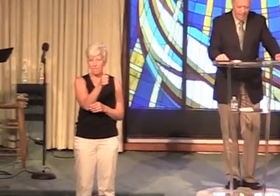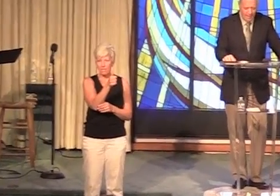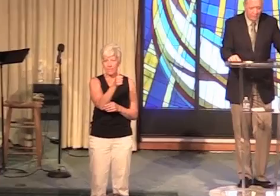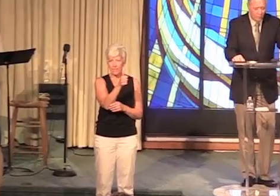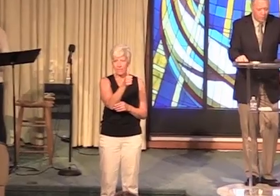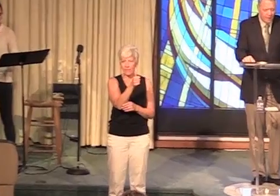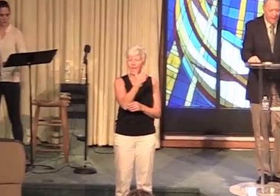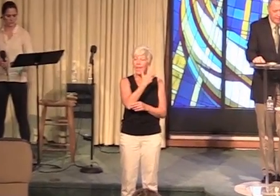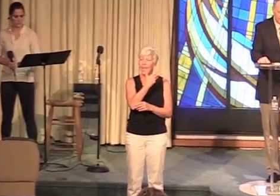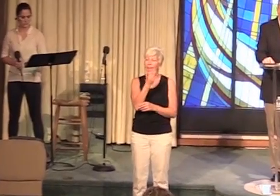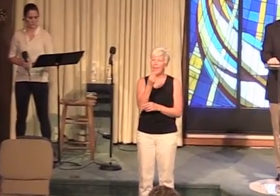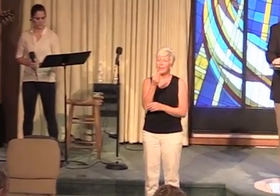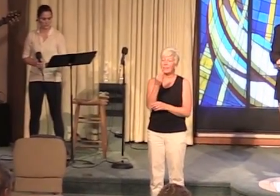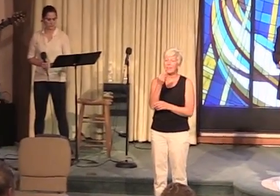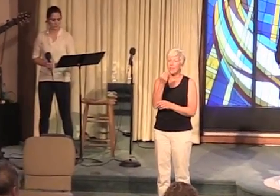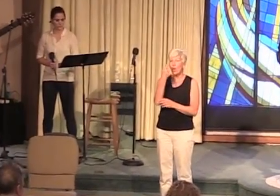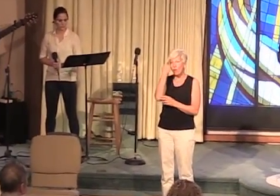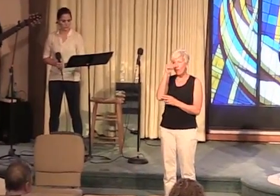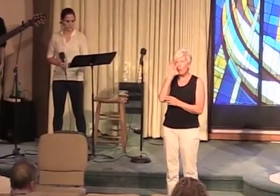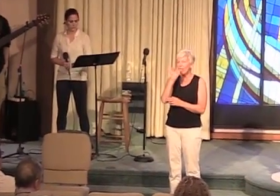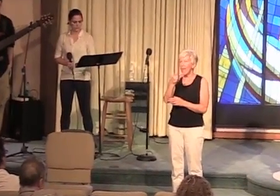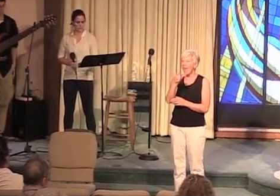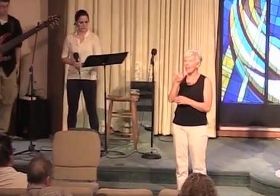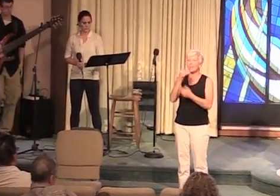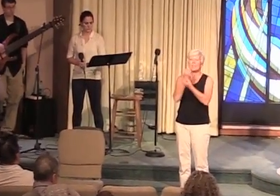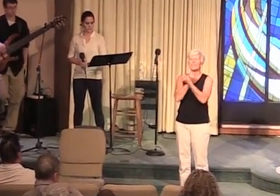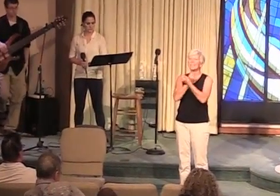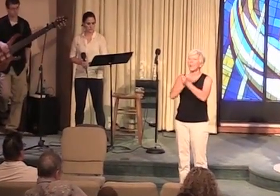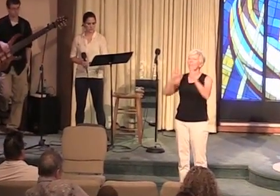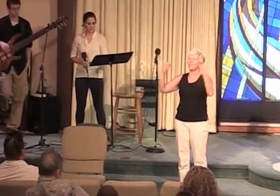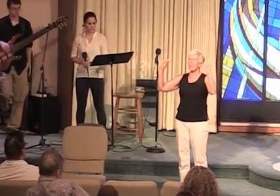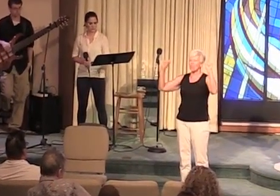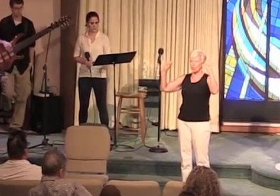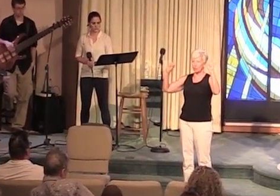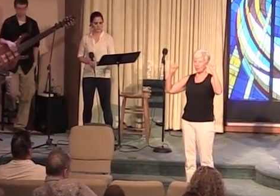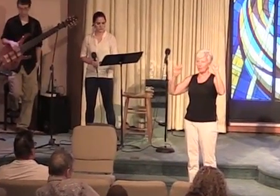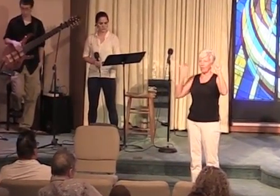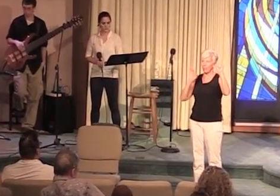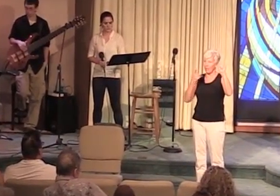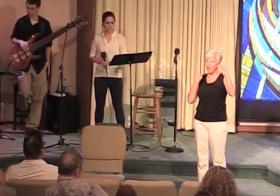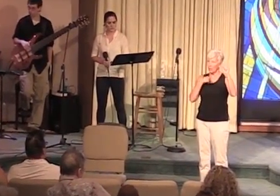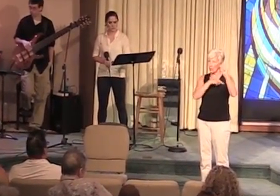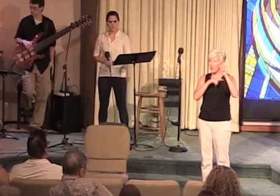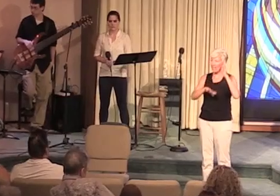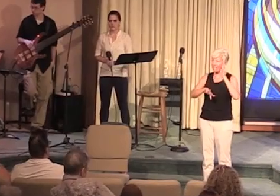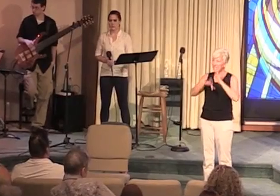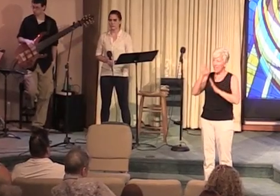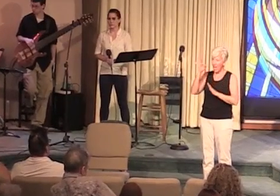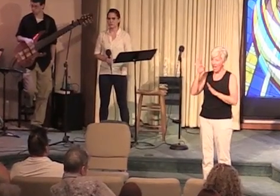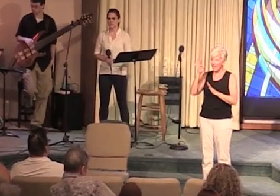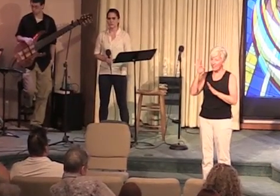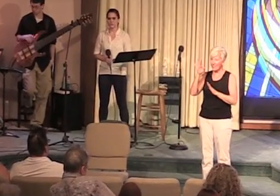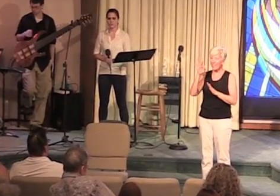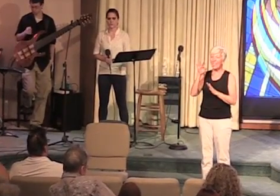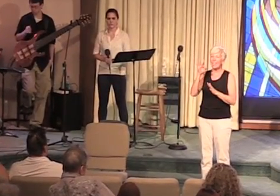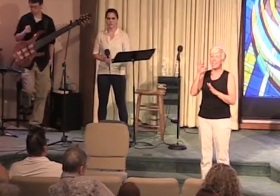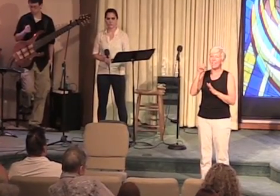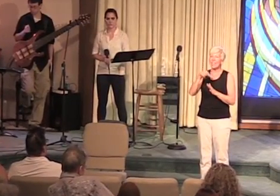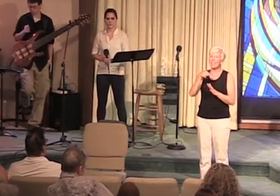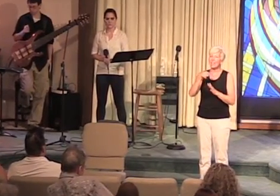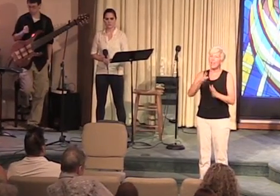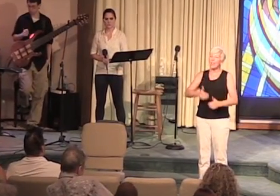and for that salvation that we find in living by the principles